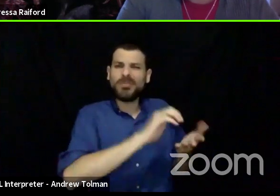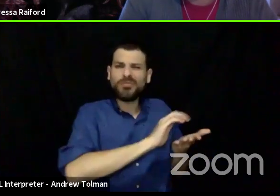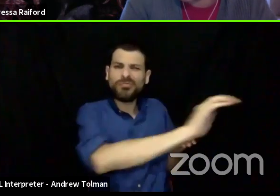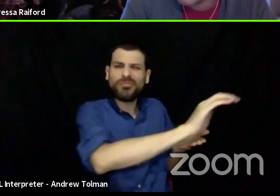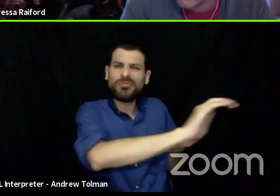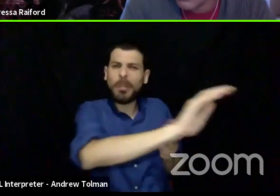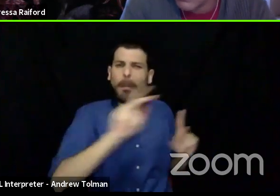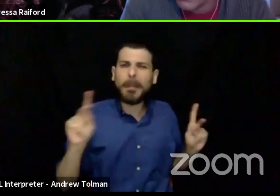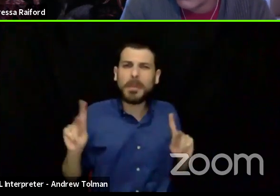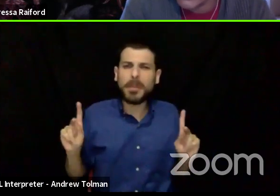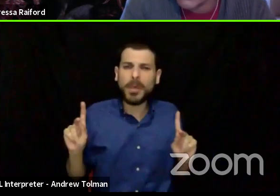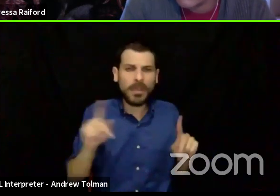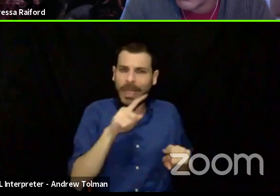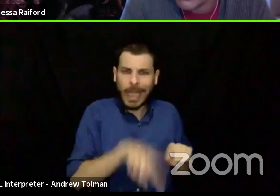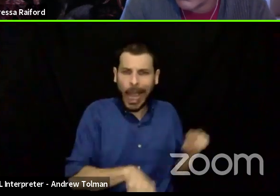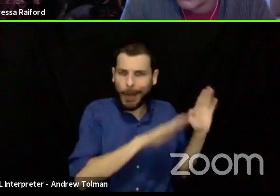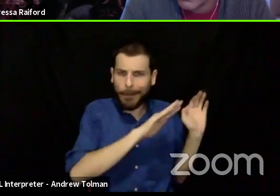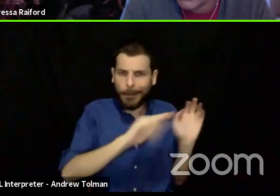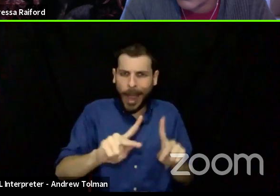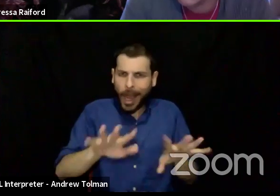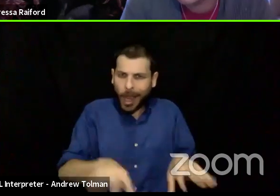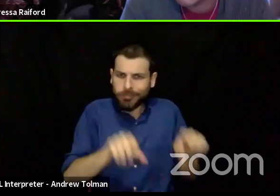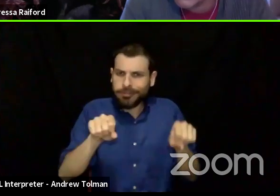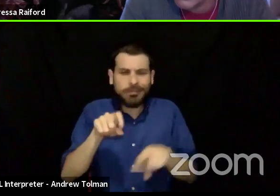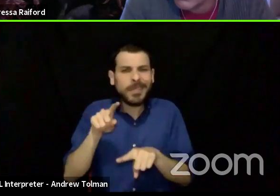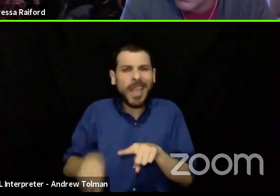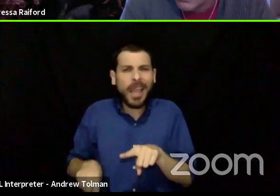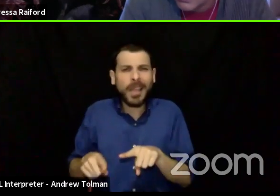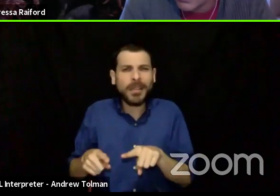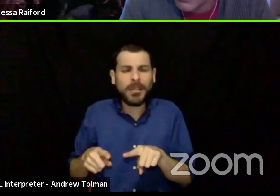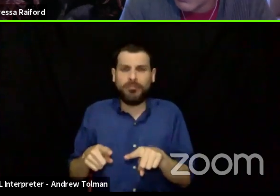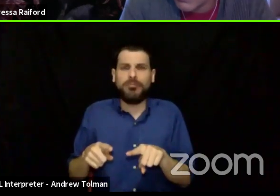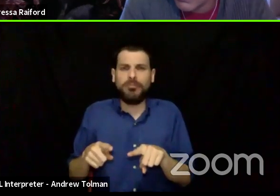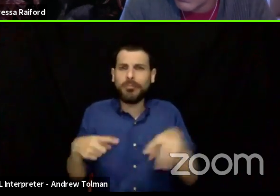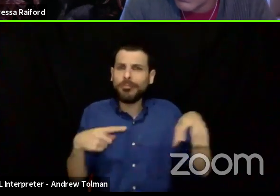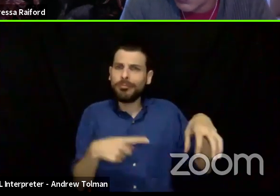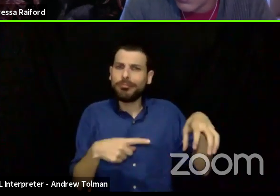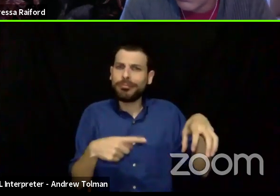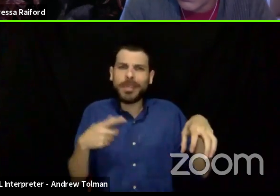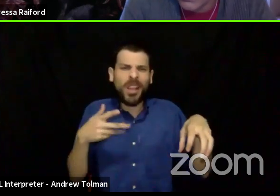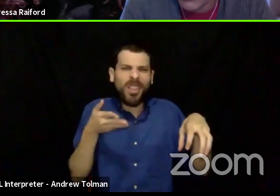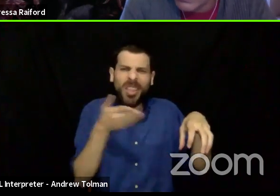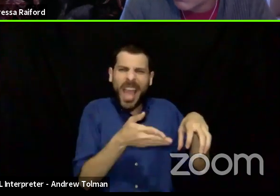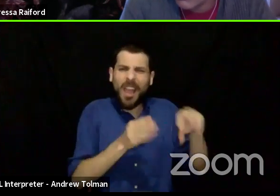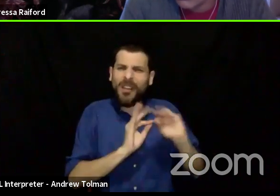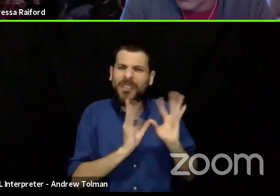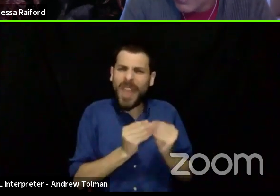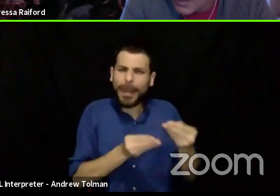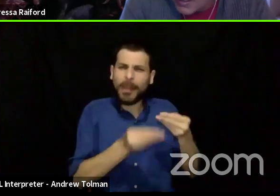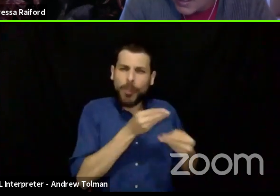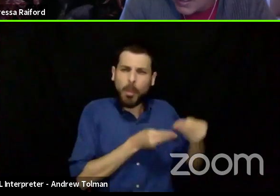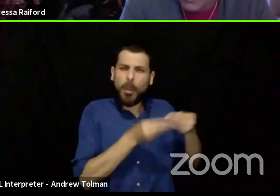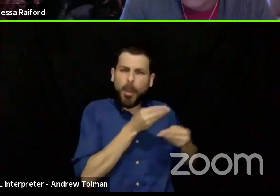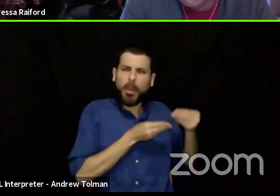our communities that we had already invested, like generations of community support, investment